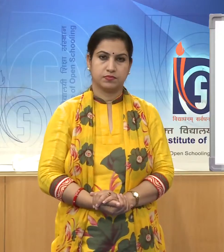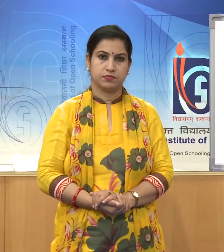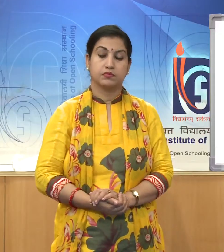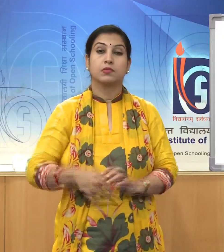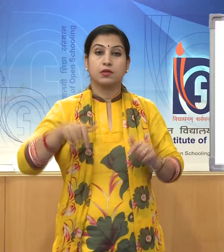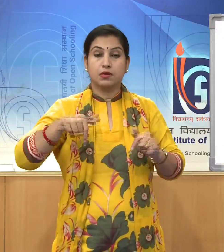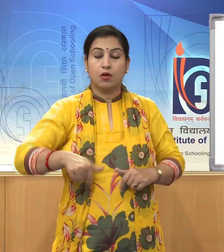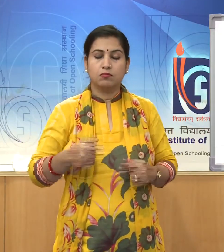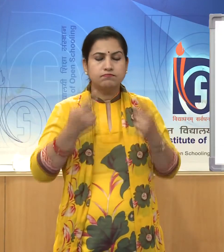Let us assess